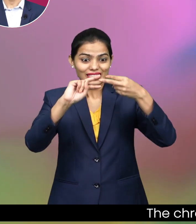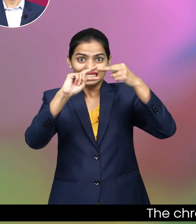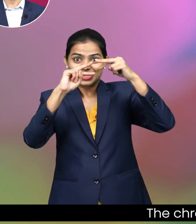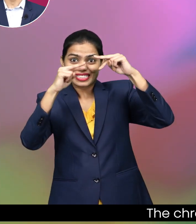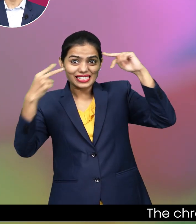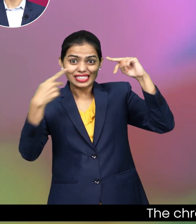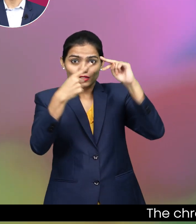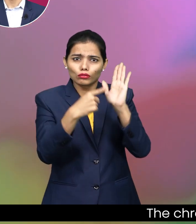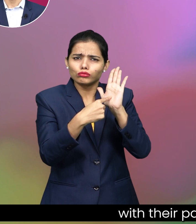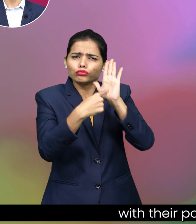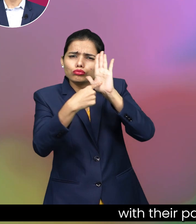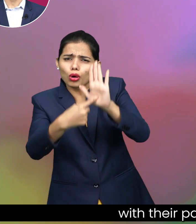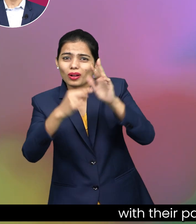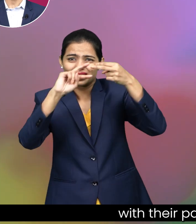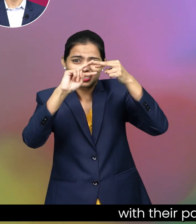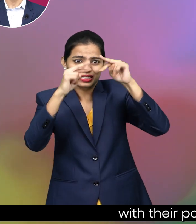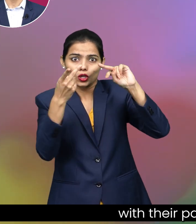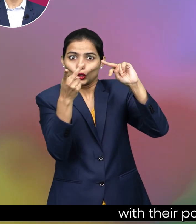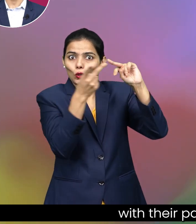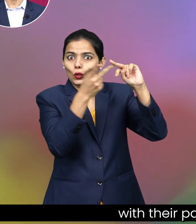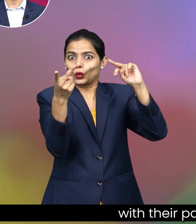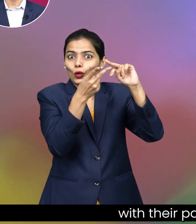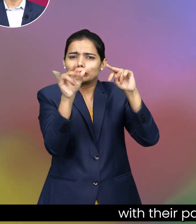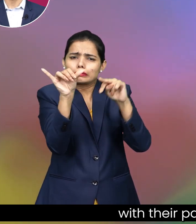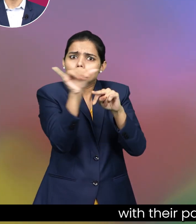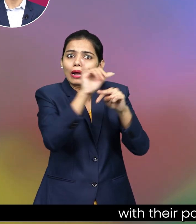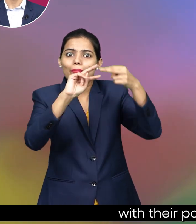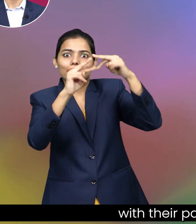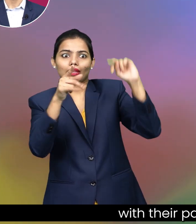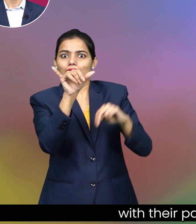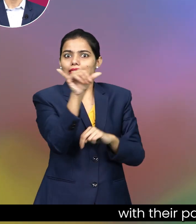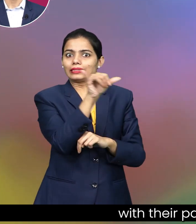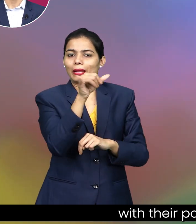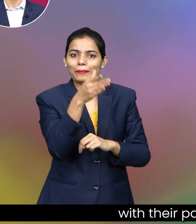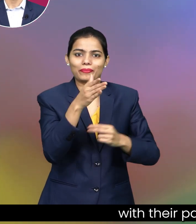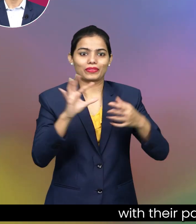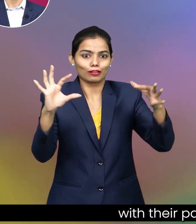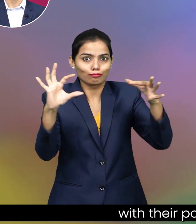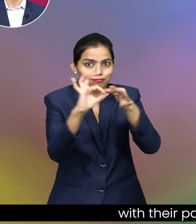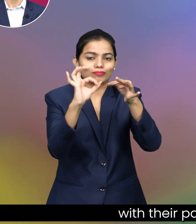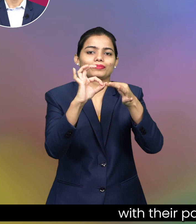The chromosomes appear with their pairs of sister chromatids.